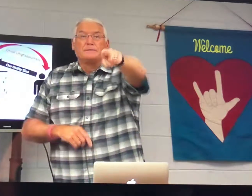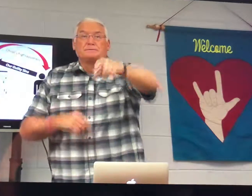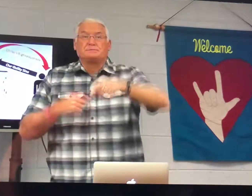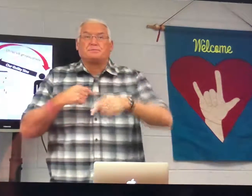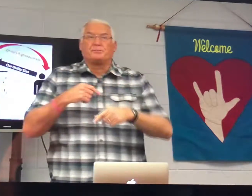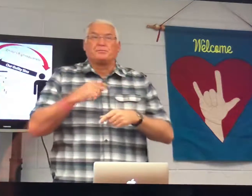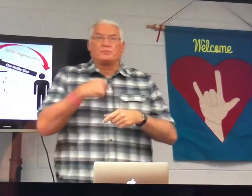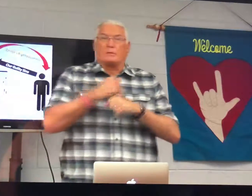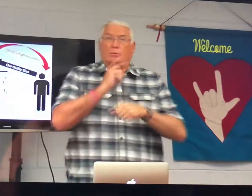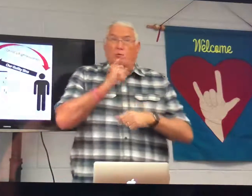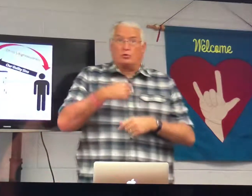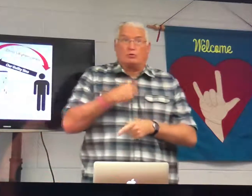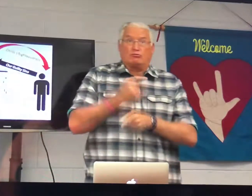recently.